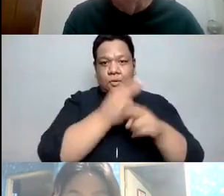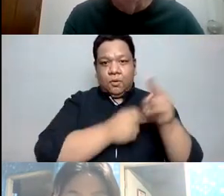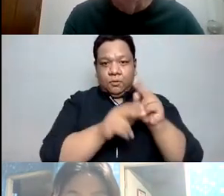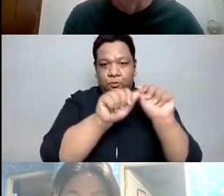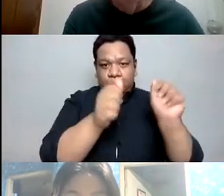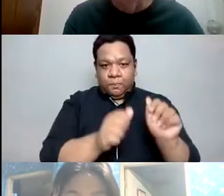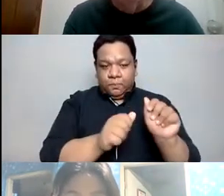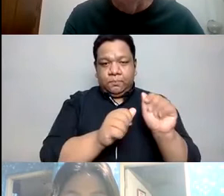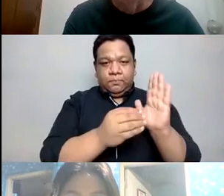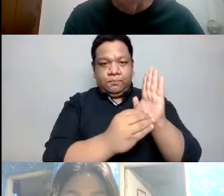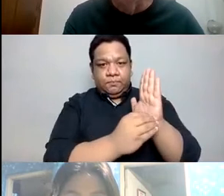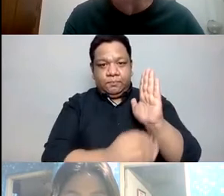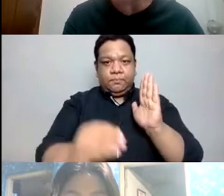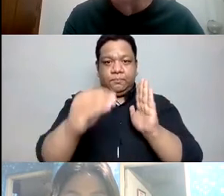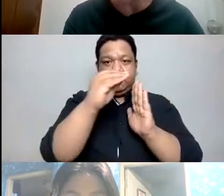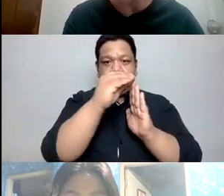we